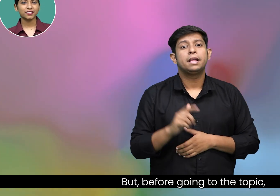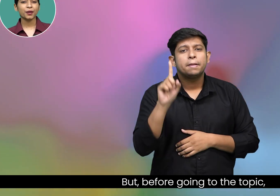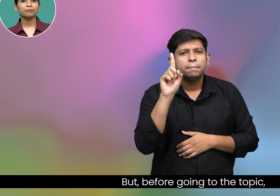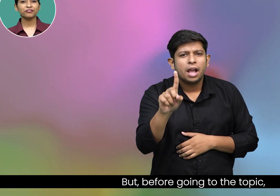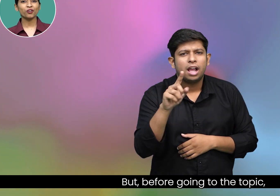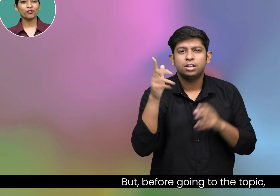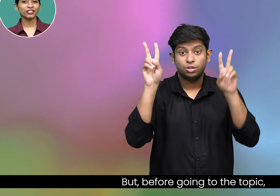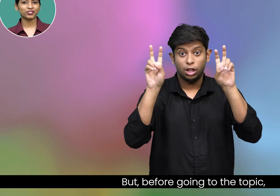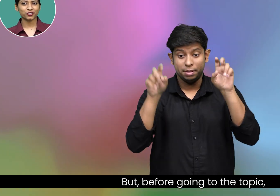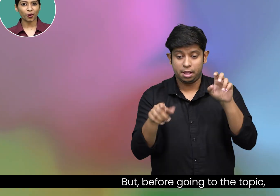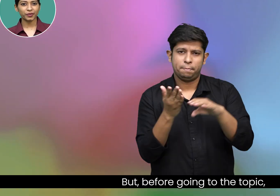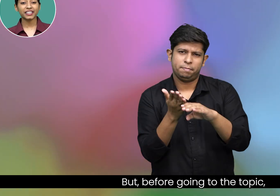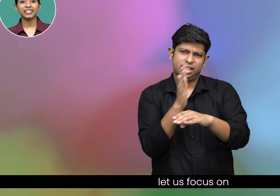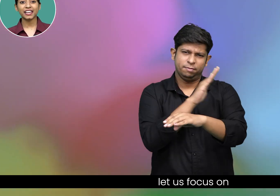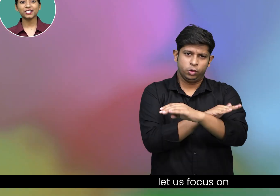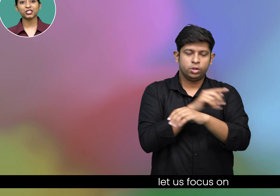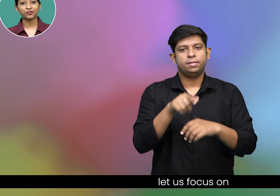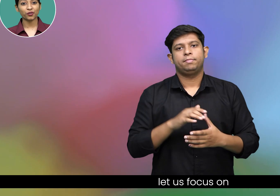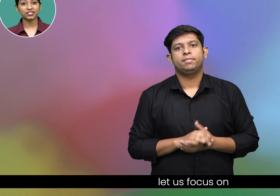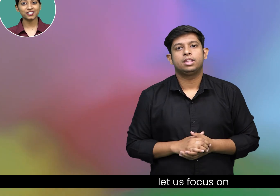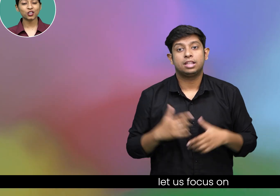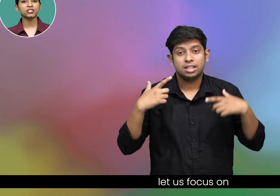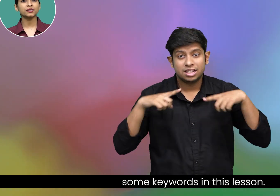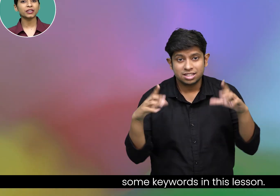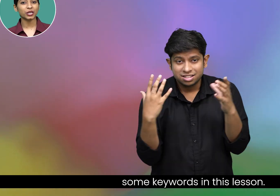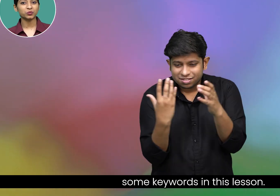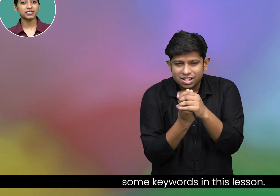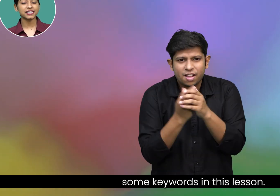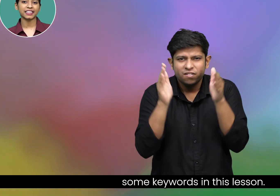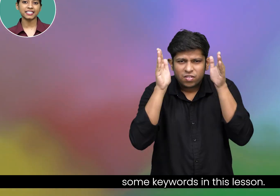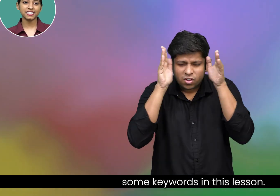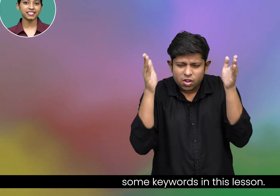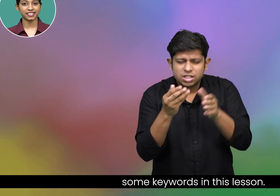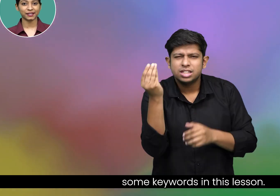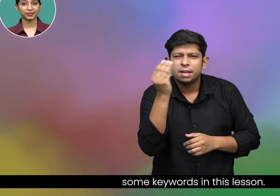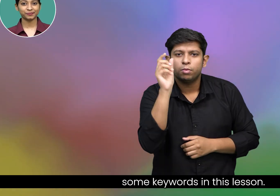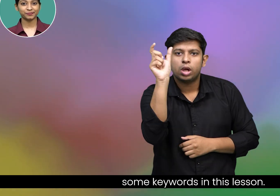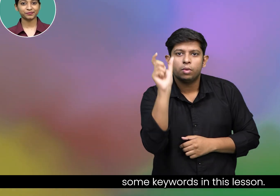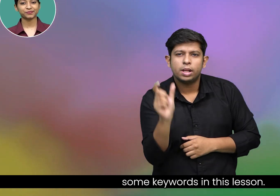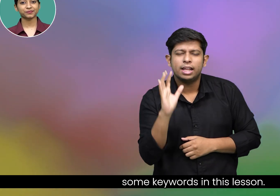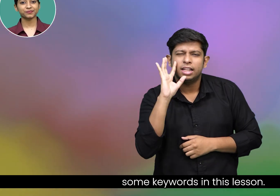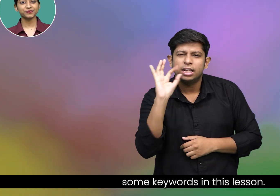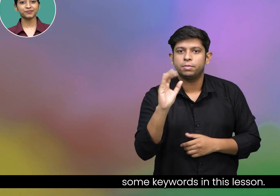But before going to the topic, let us focus on some keywords in this lesson.